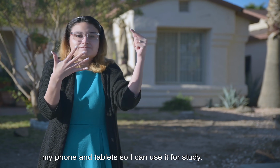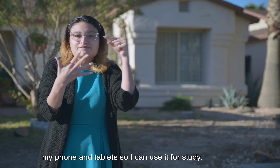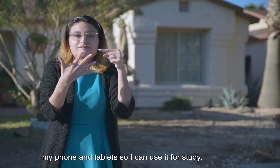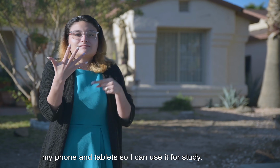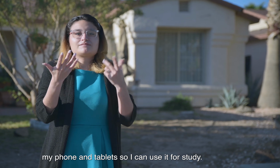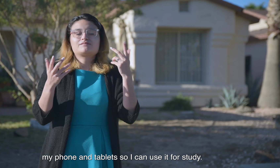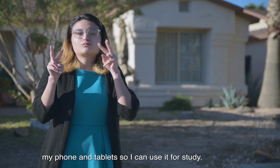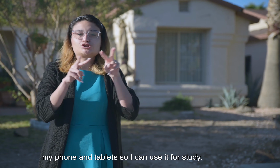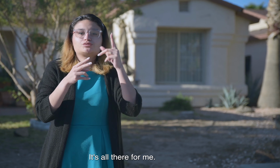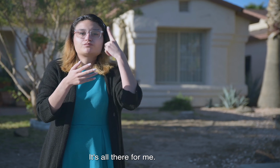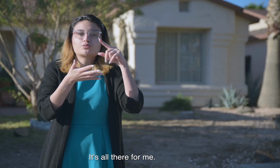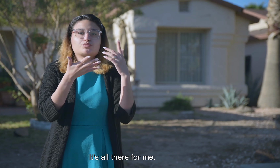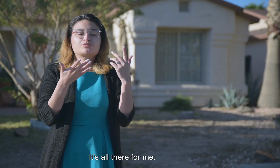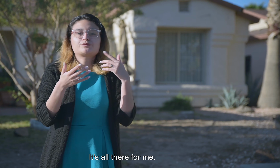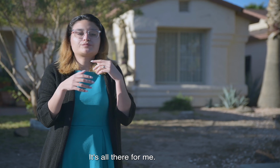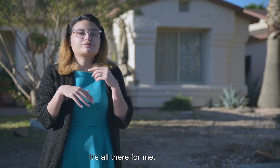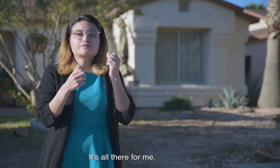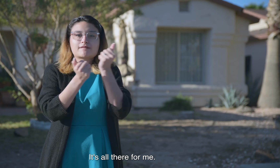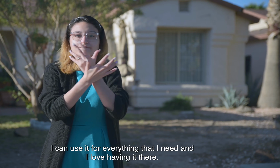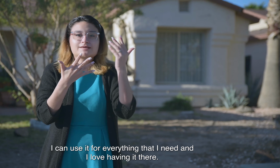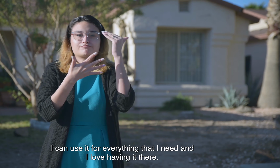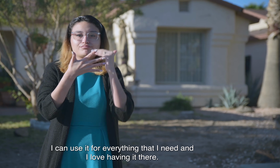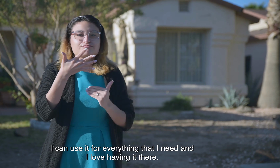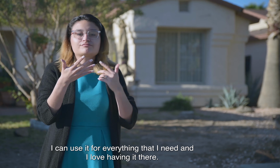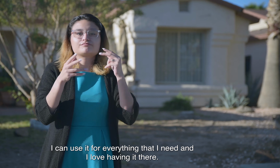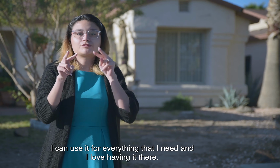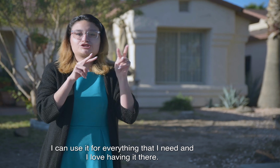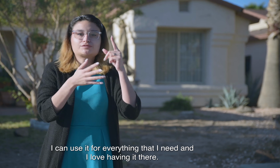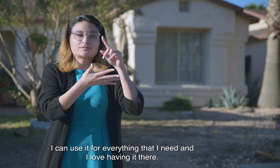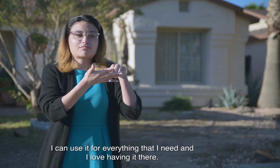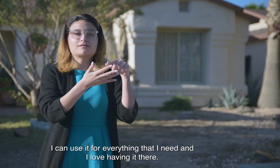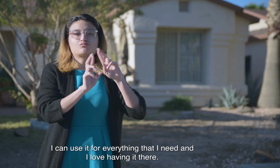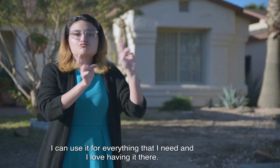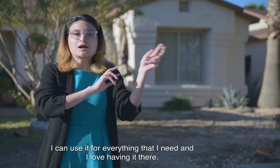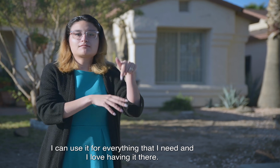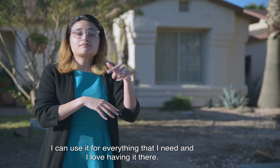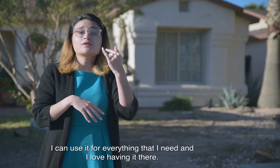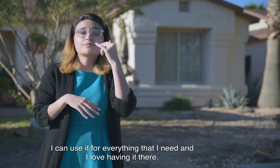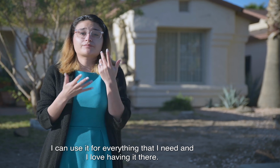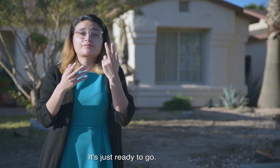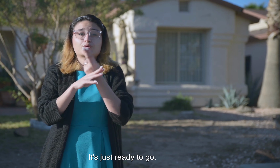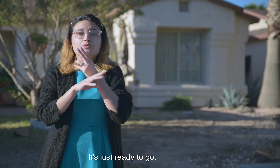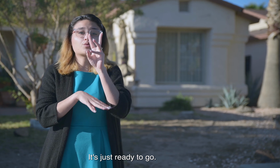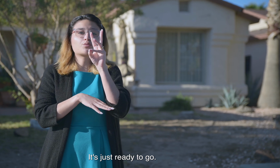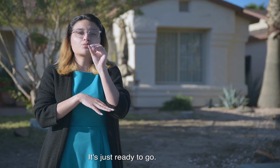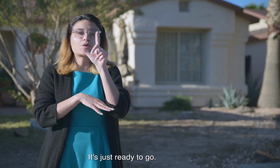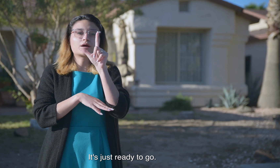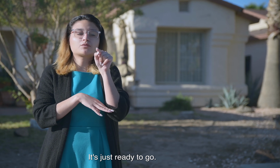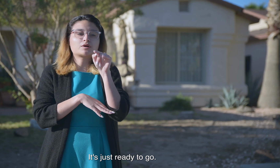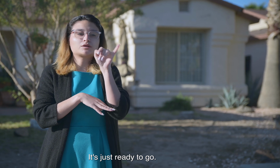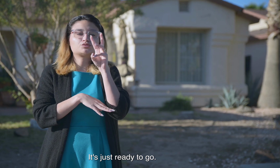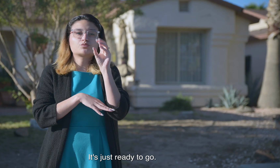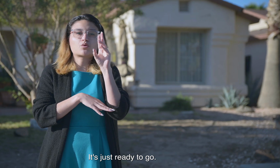and tablet so I can use it for study. It's all there for me. I can use it for everything that I need, and I love having it there. It's just ready